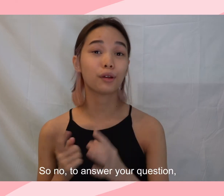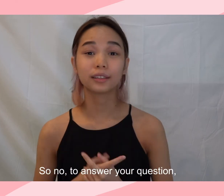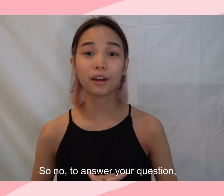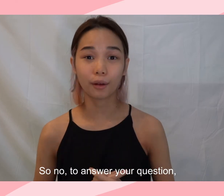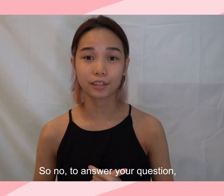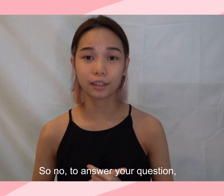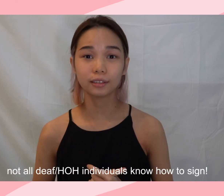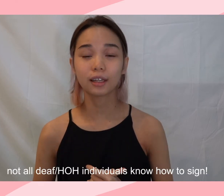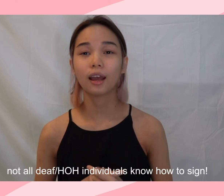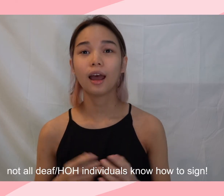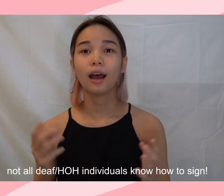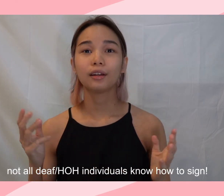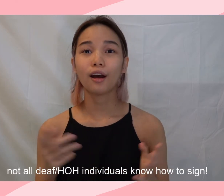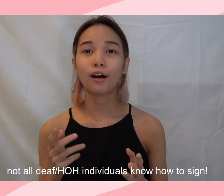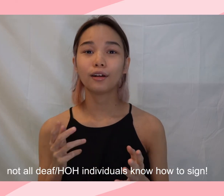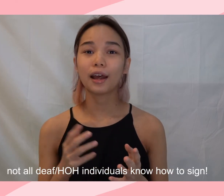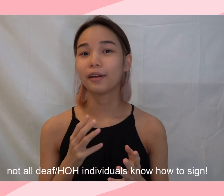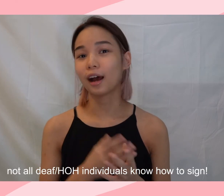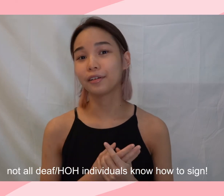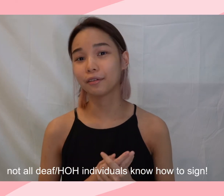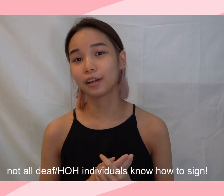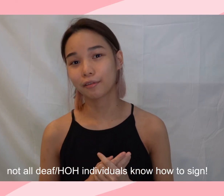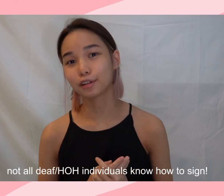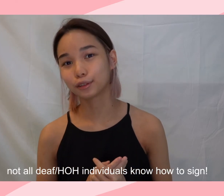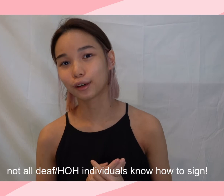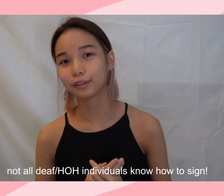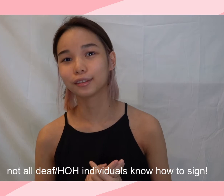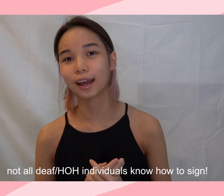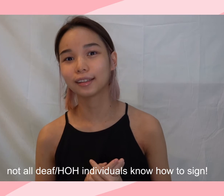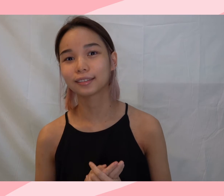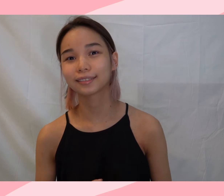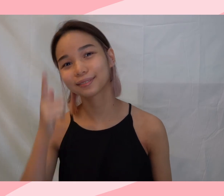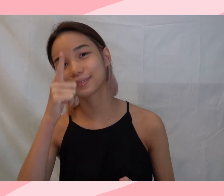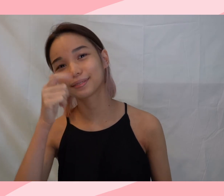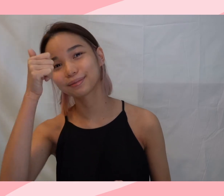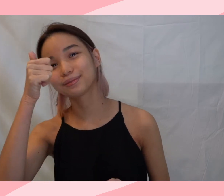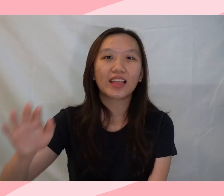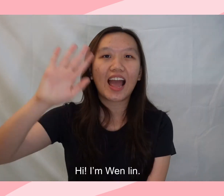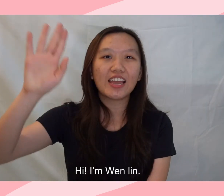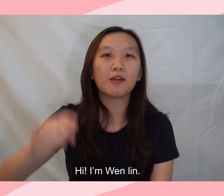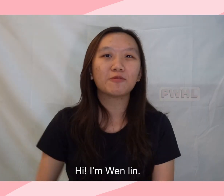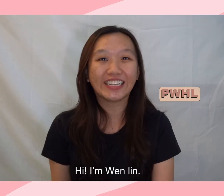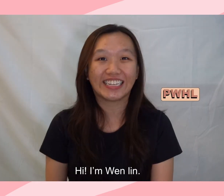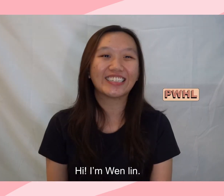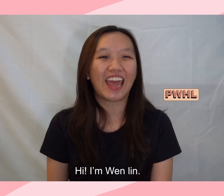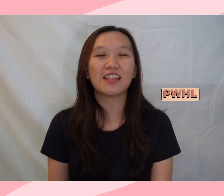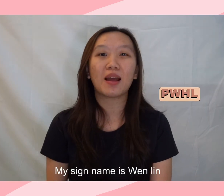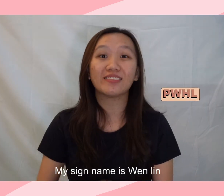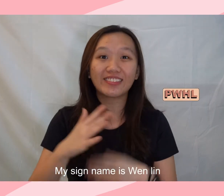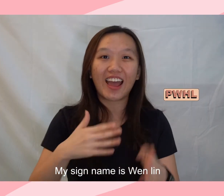answer your question, not all deaf and hard of hearing individuals know how to sign. Hi, I'm Wen and my sign